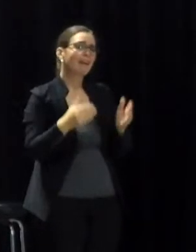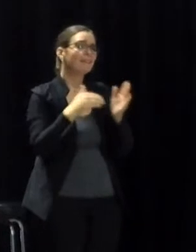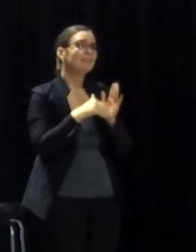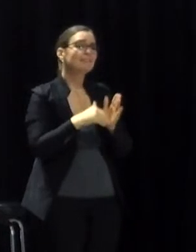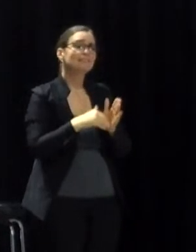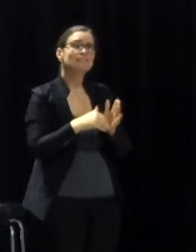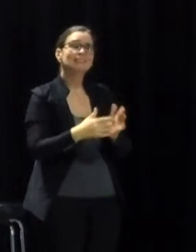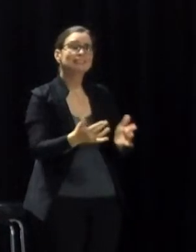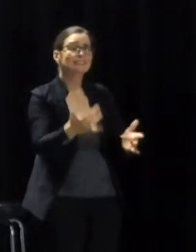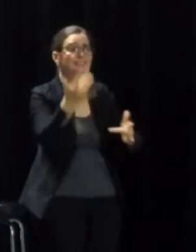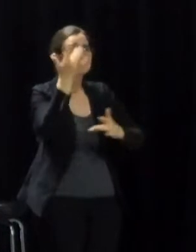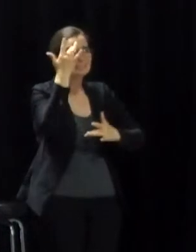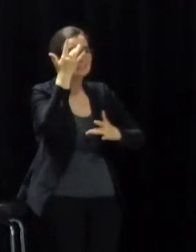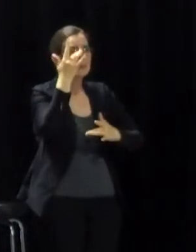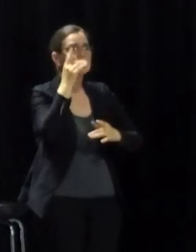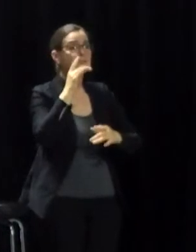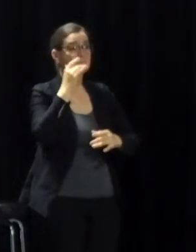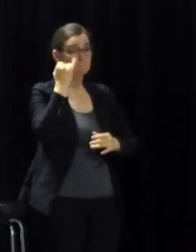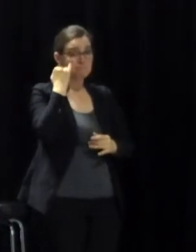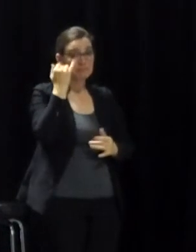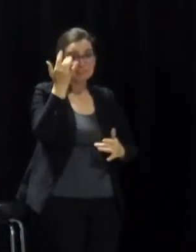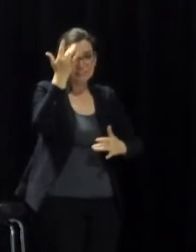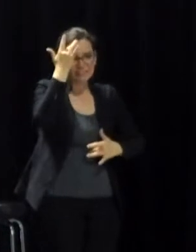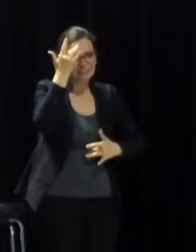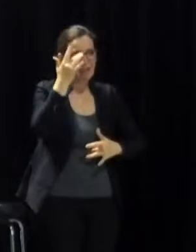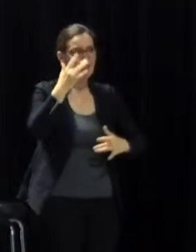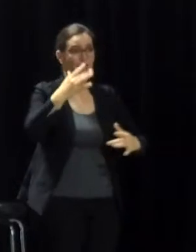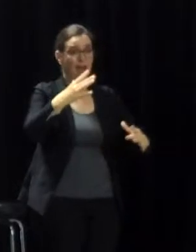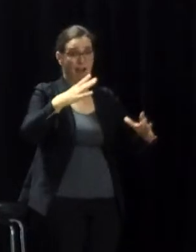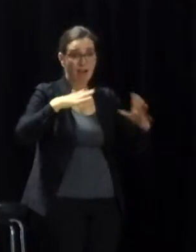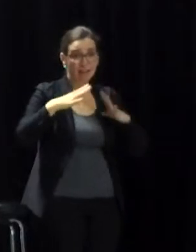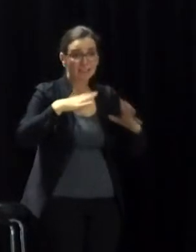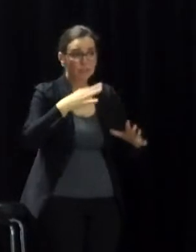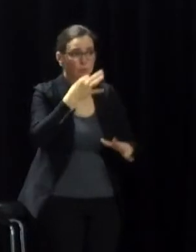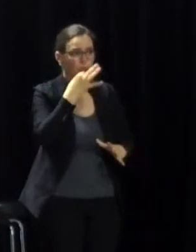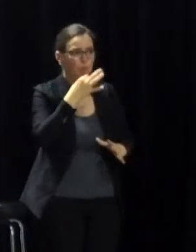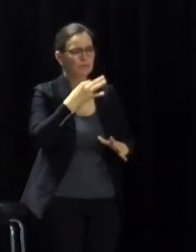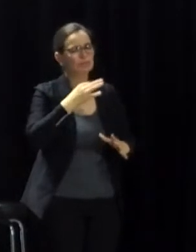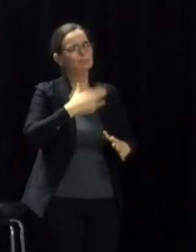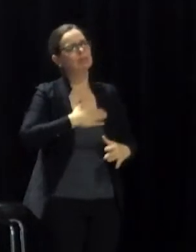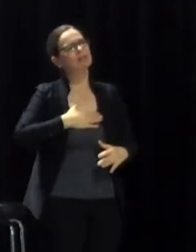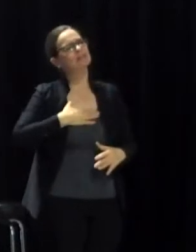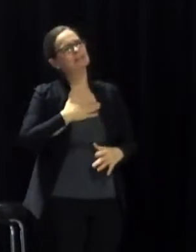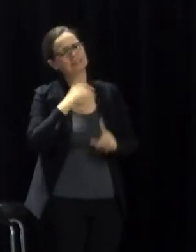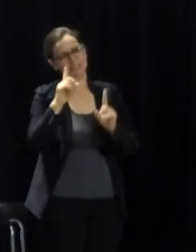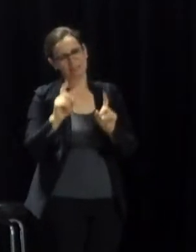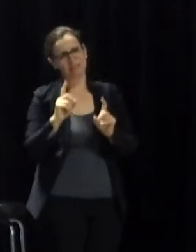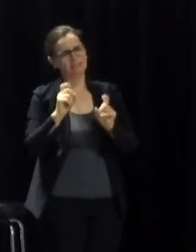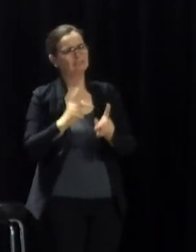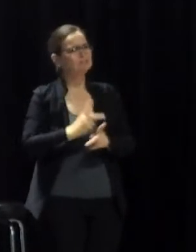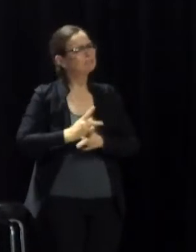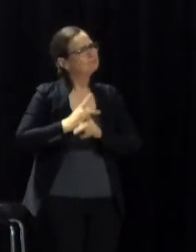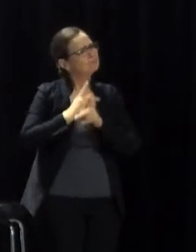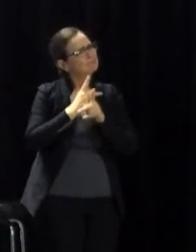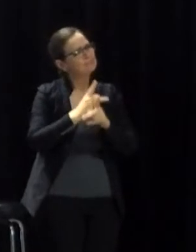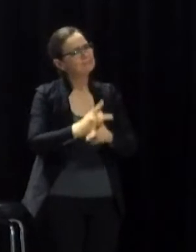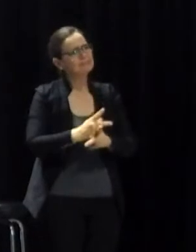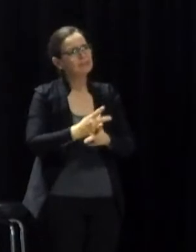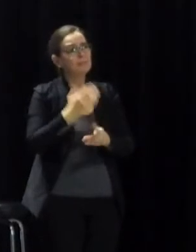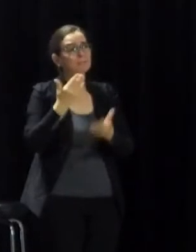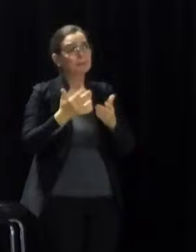circumstances where you're going to be in gatherings that are legal but maybe larger, you may want to get tested. You may want to encourage people who are going to be there to get